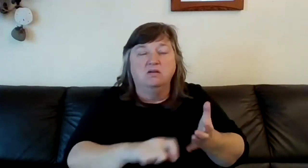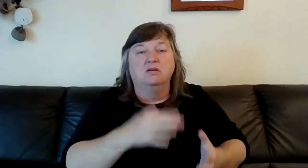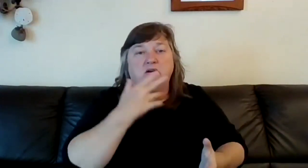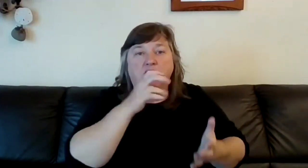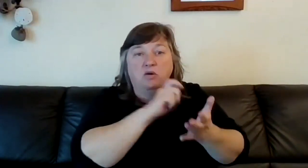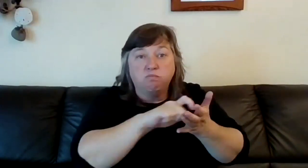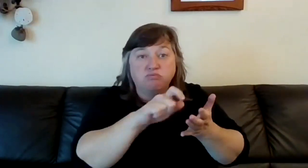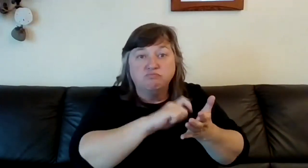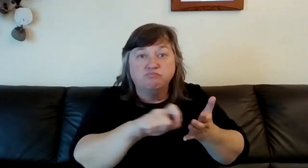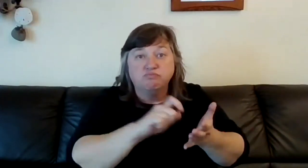color,